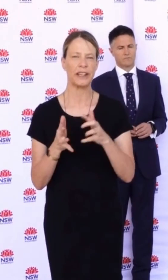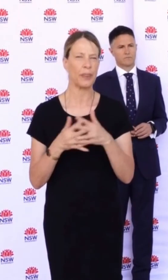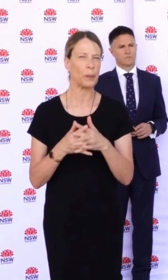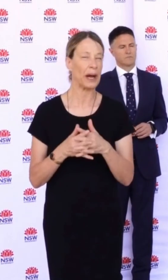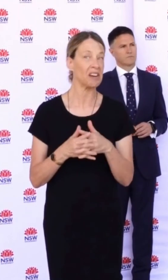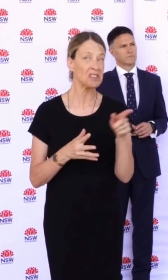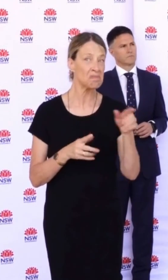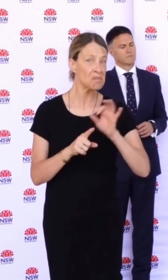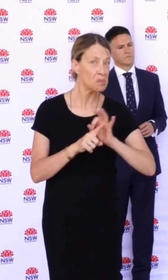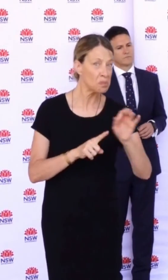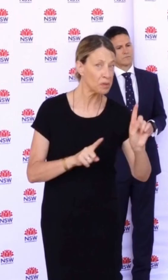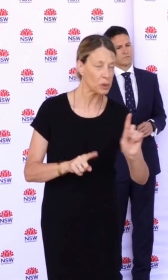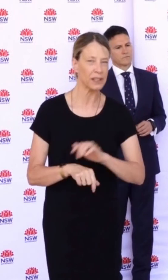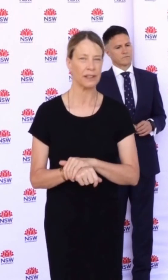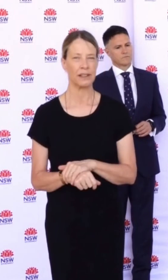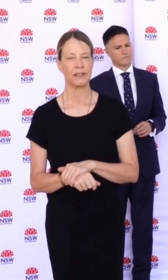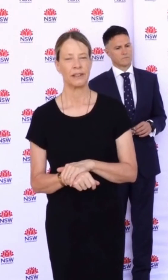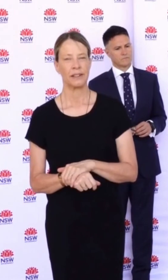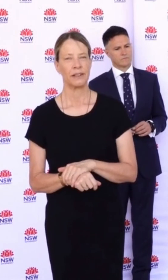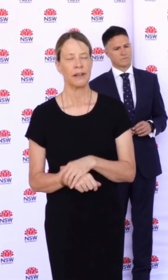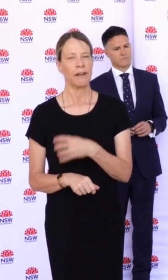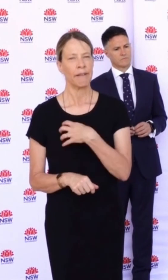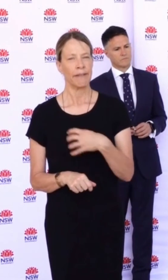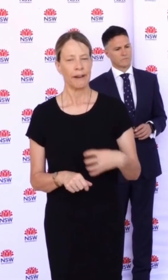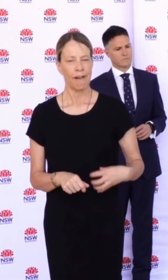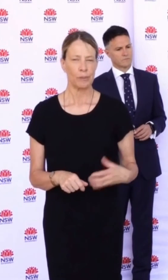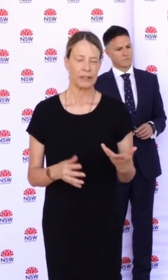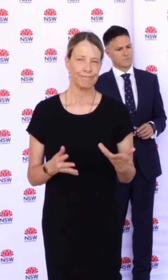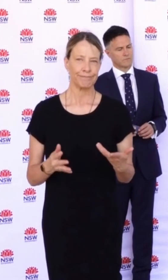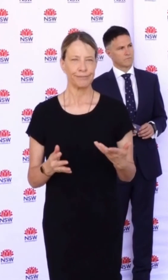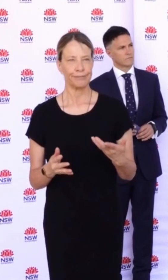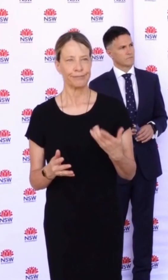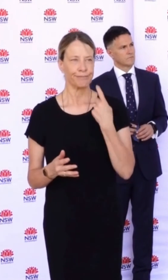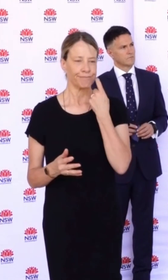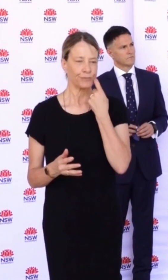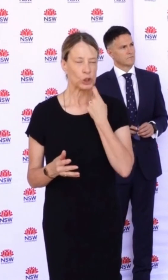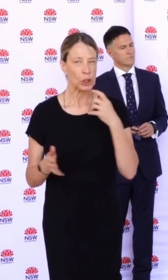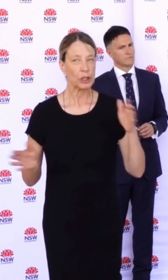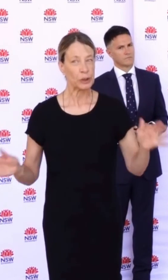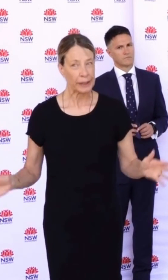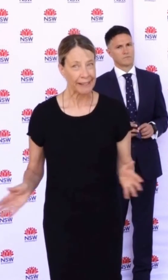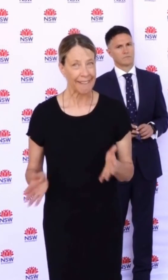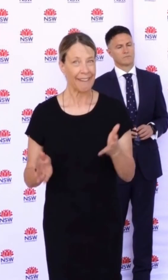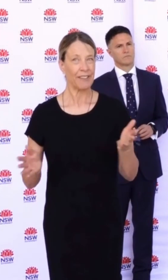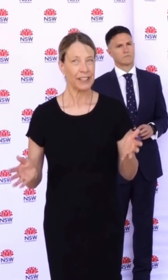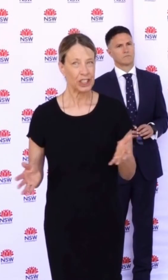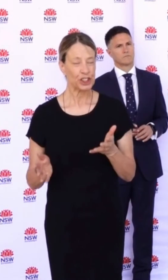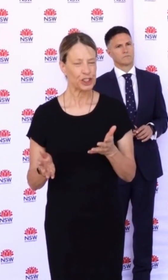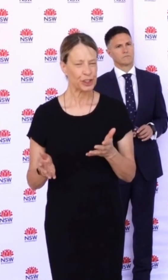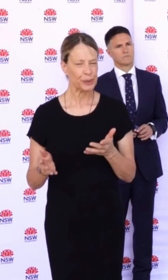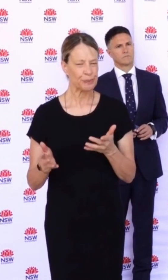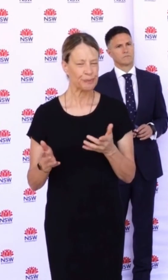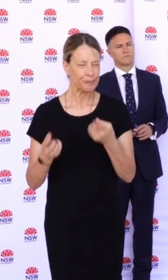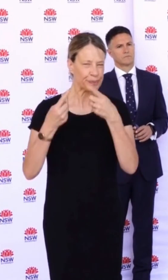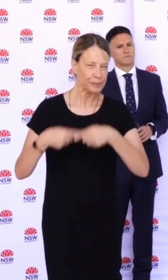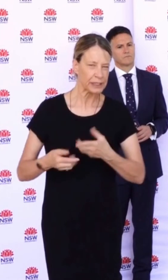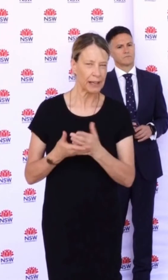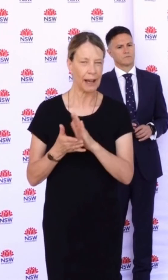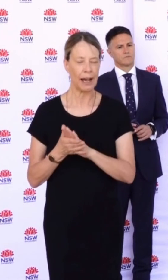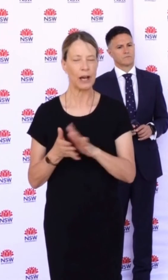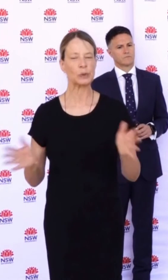particularly rural and regional parts of hospitals in Western New South Wales? I'm sorry, shortages of what? Of doctors